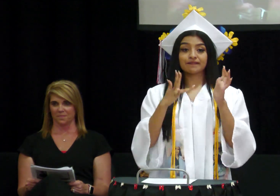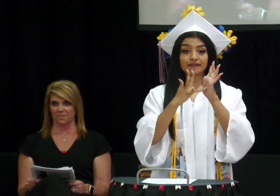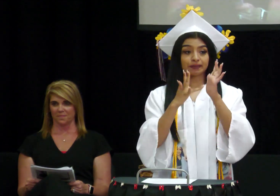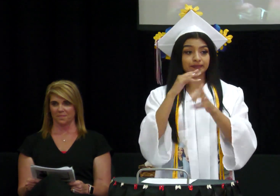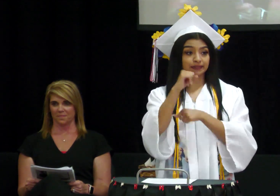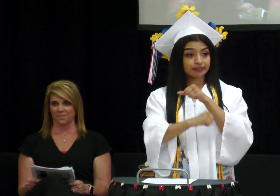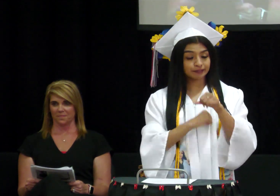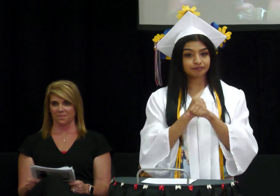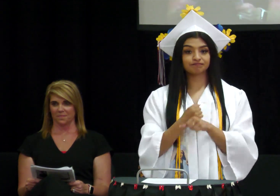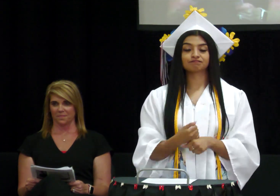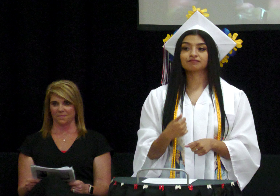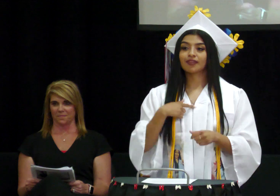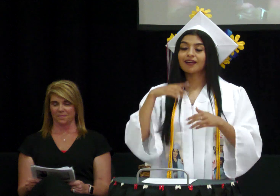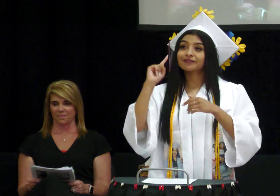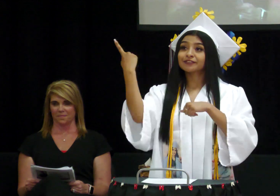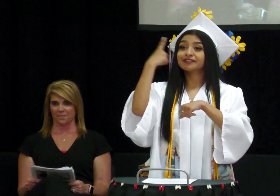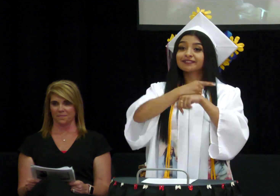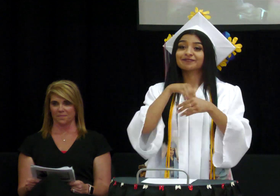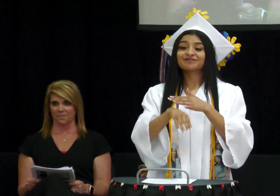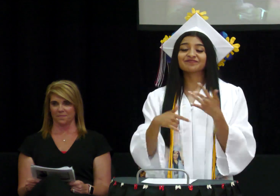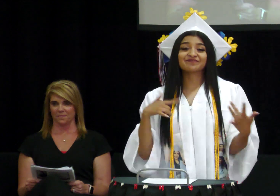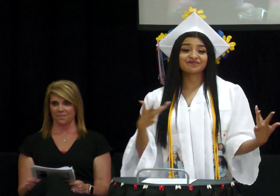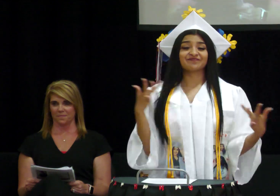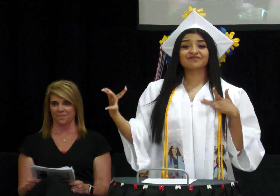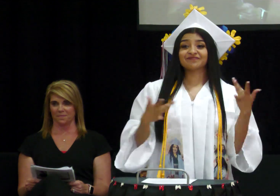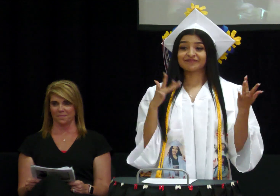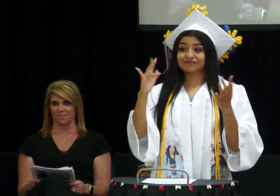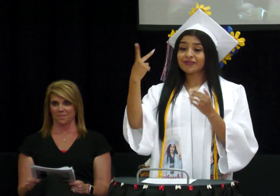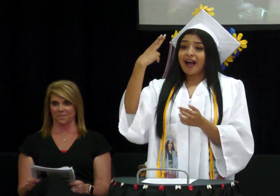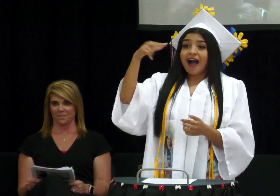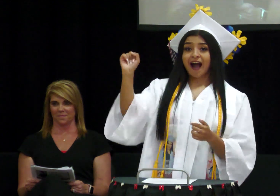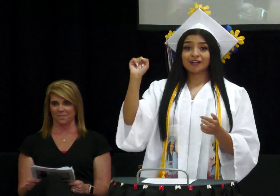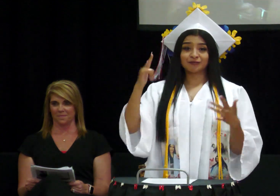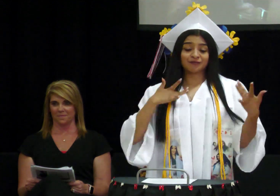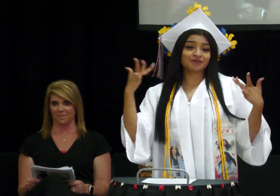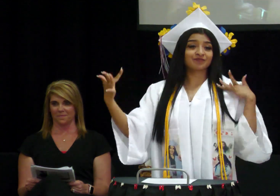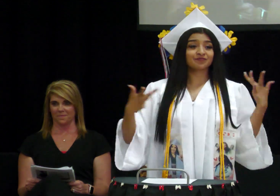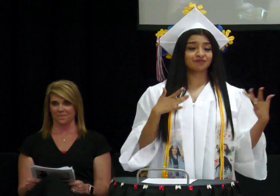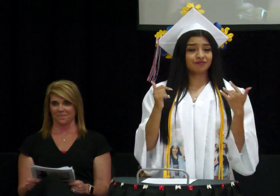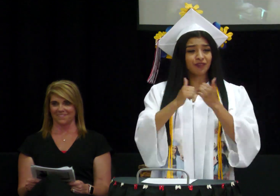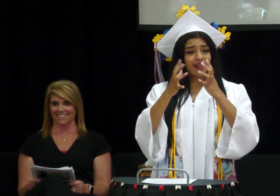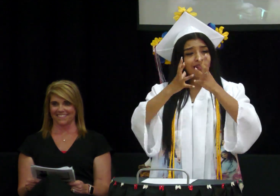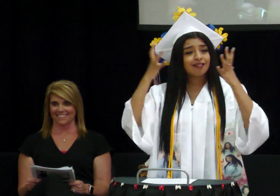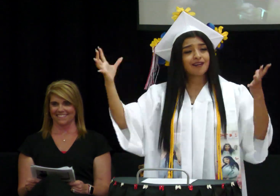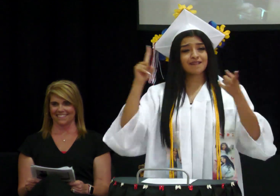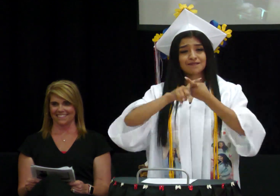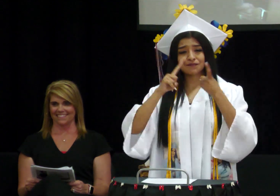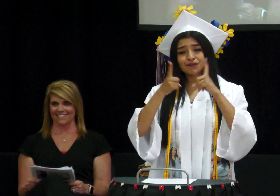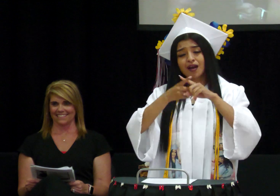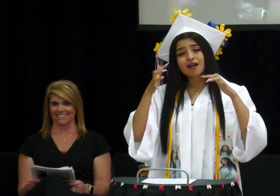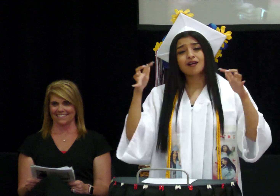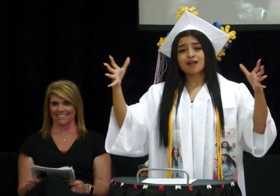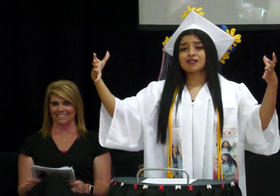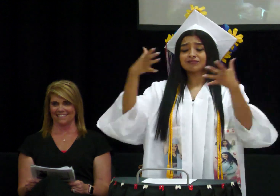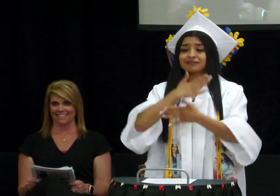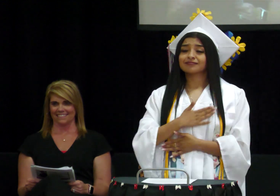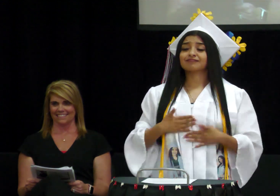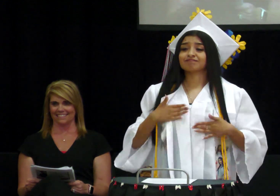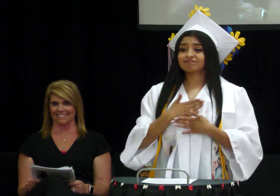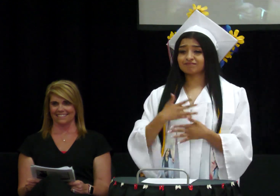I want to start with my freshman year here. So the first day I come in, I'm so excited. It's high school. I'm ready to go. I've got a lot of friends.